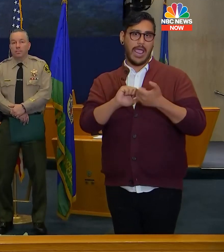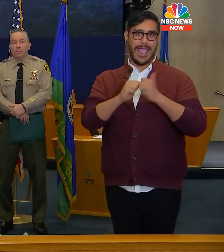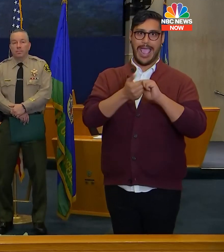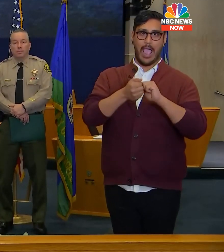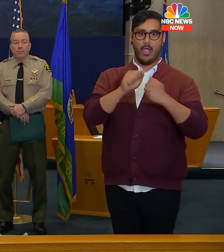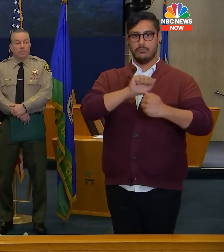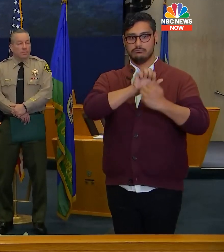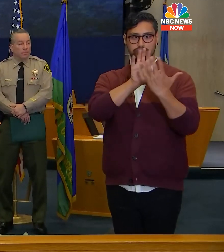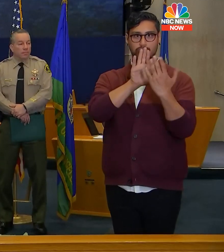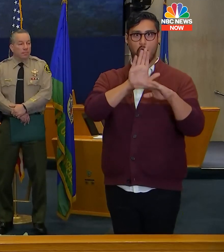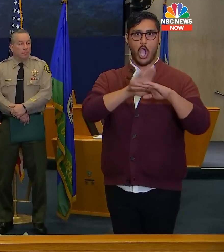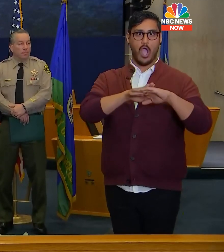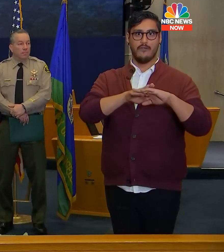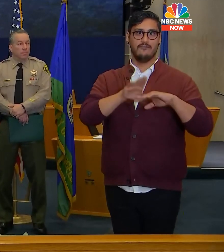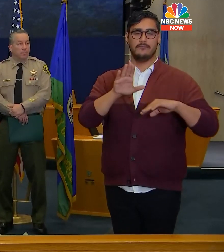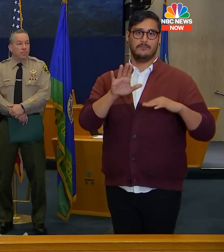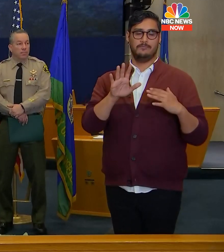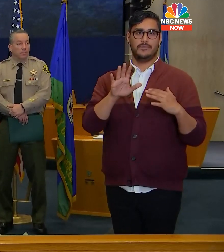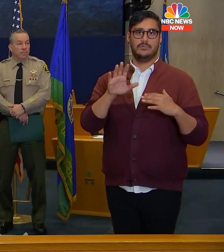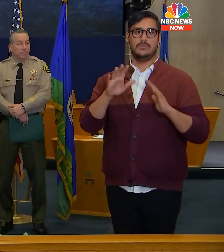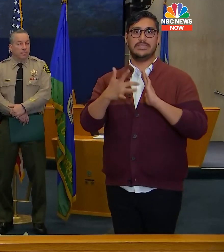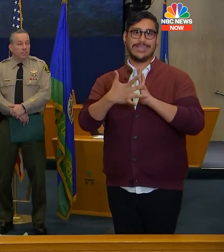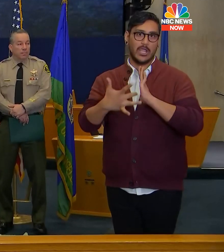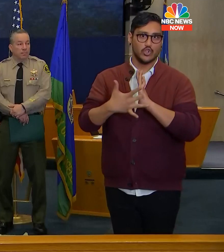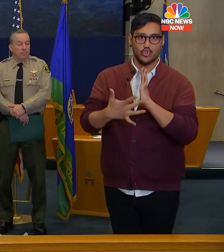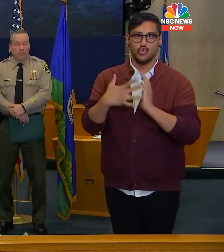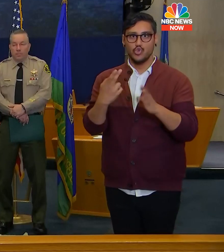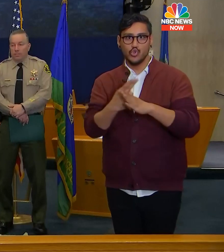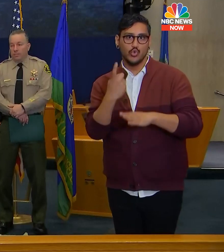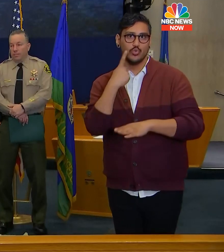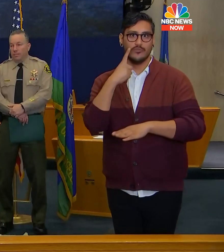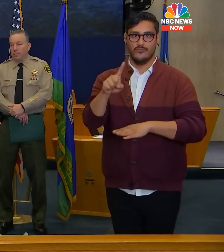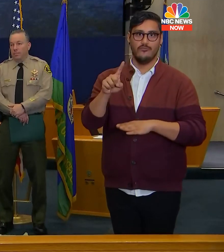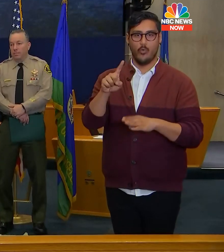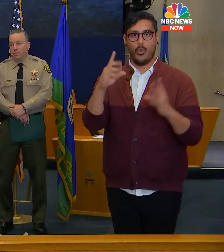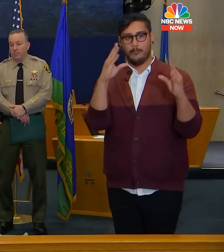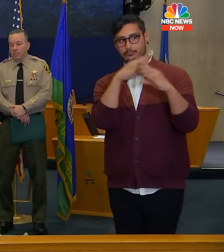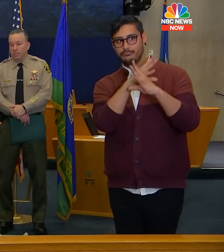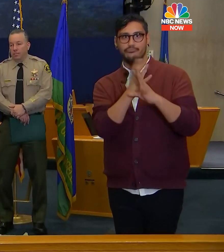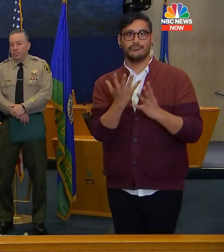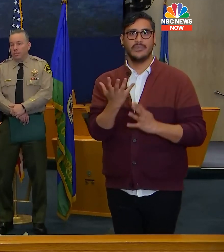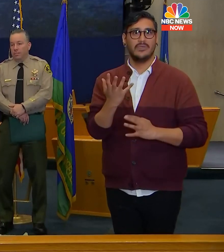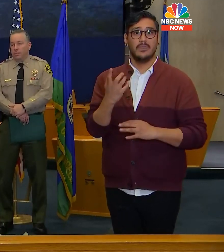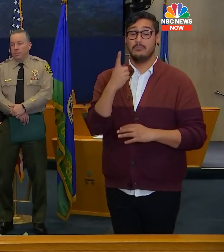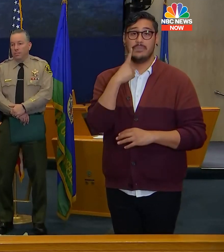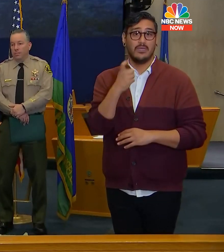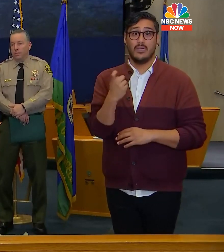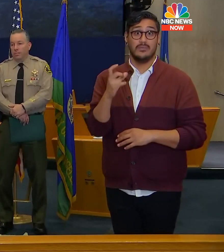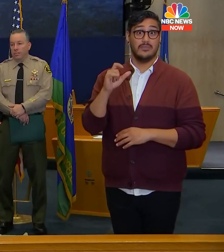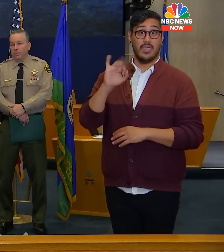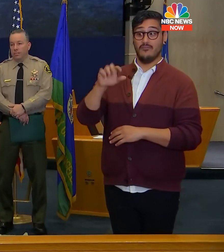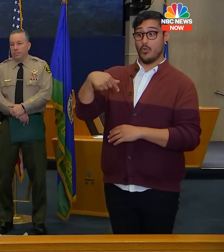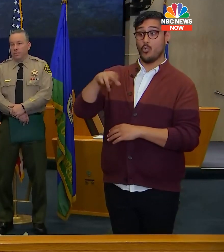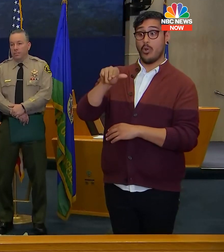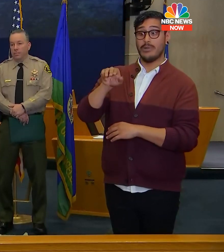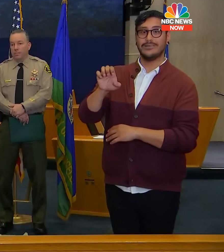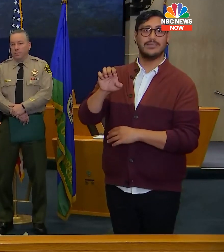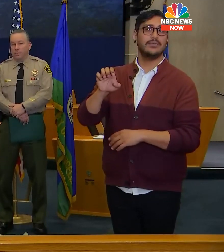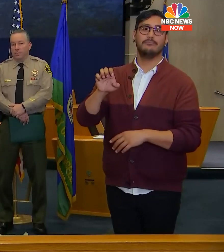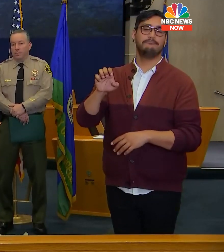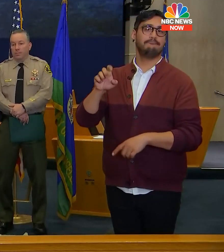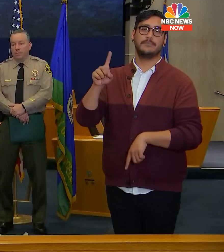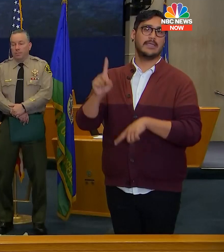with those that you love, because once we quarantine any facility, it means that there will be no visitors allowed.